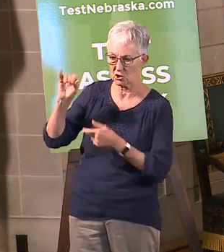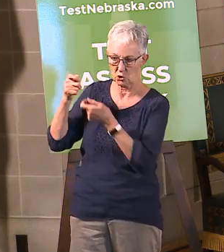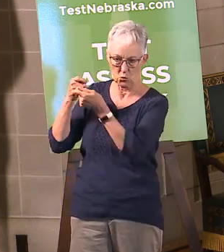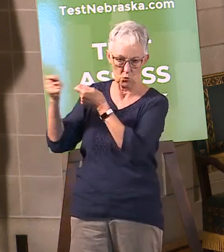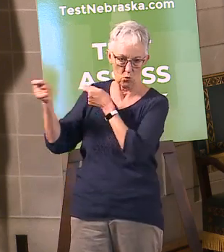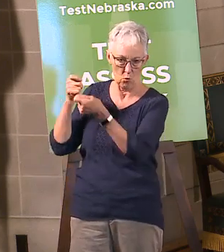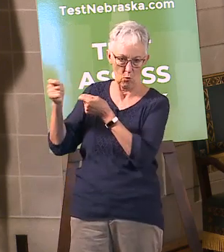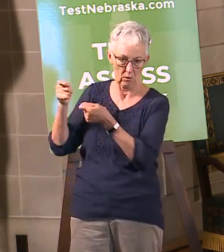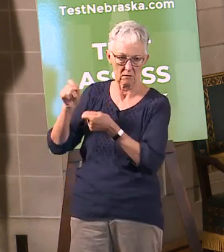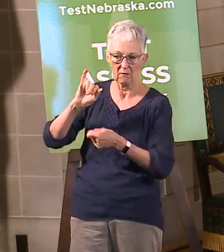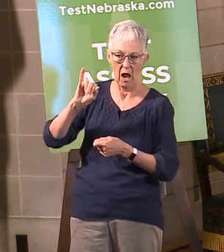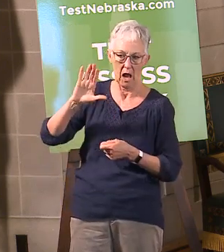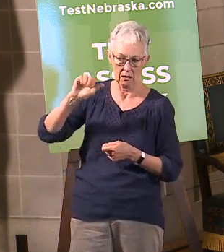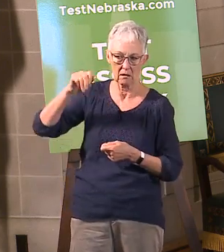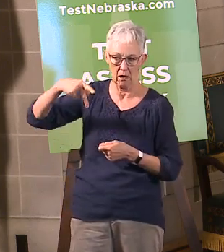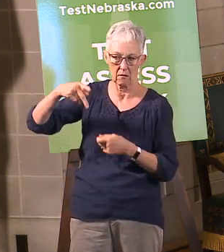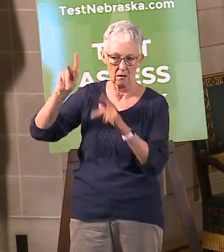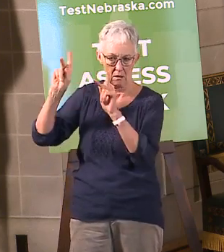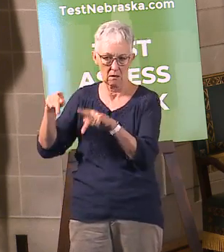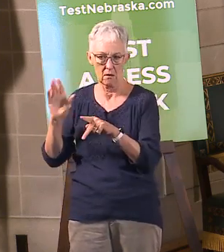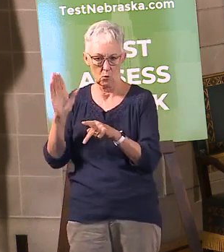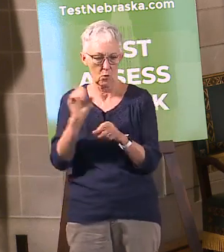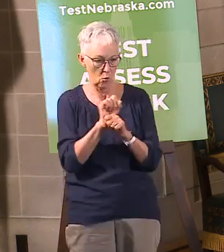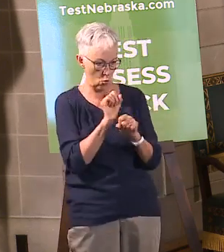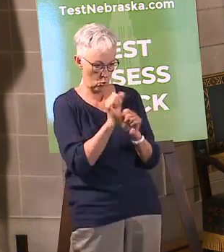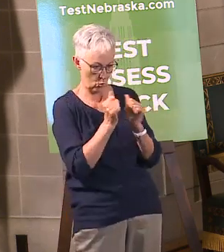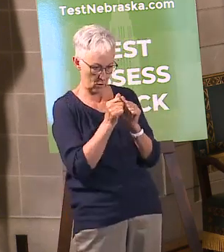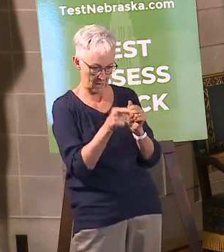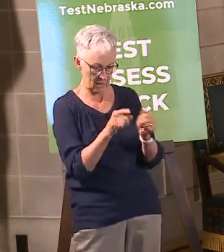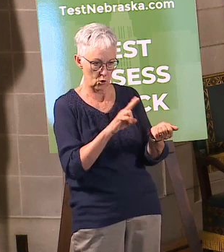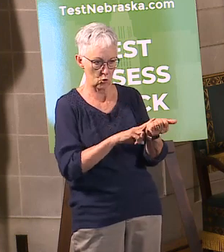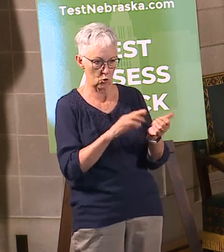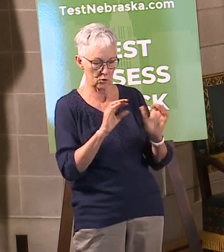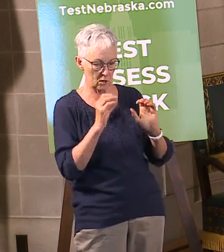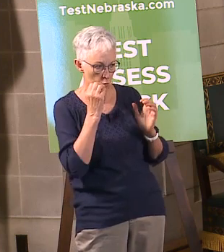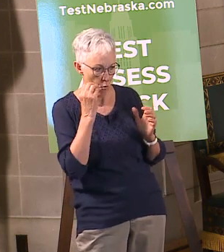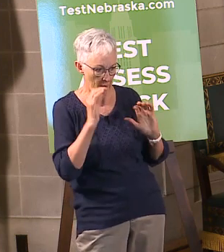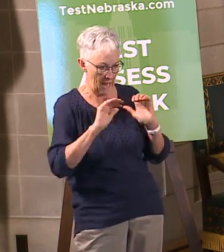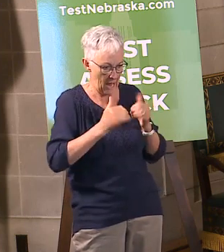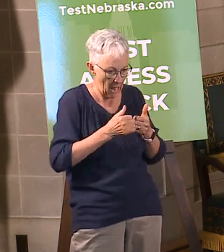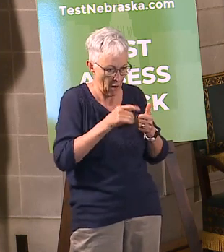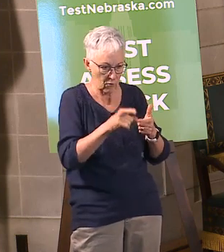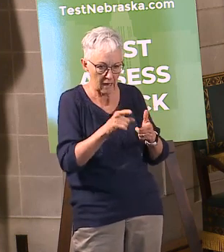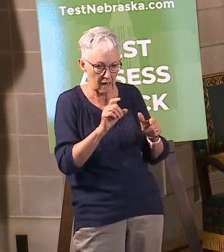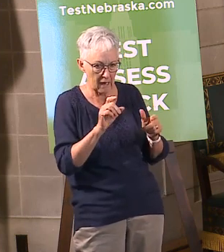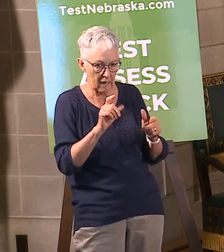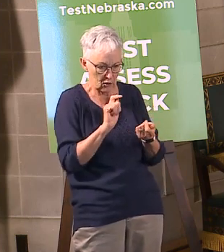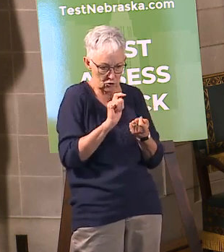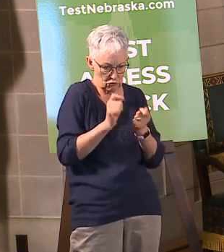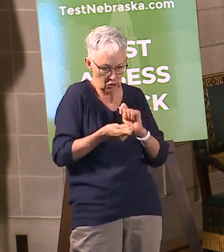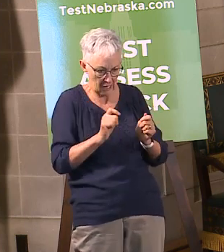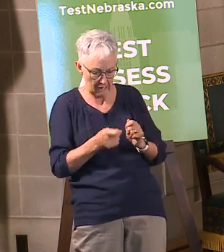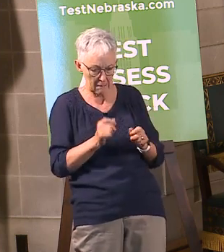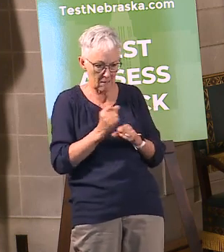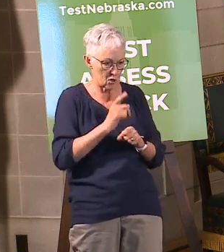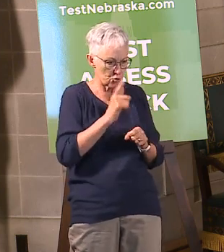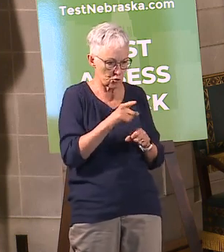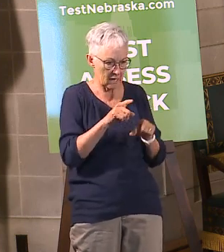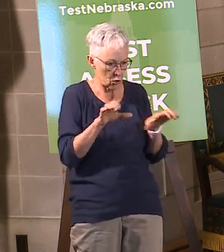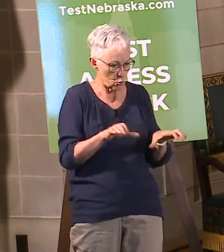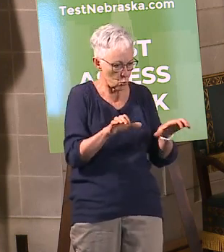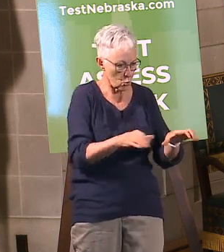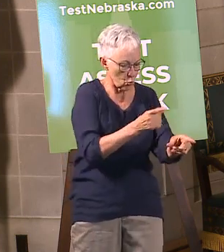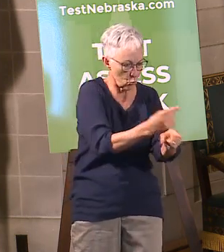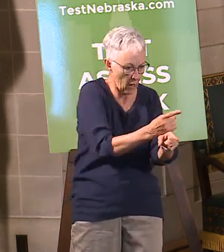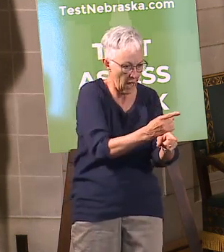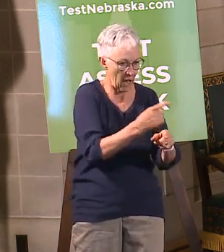or ICAP, will work with them on additional precautions and infection control protocols needed to maintain